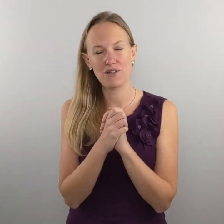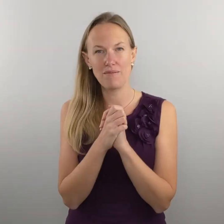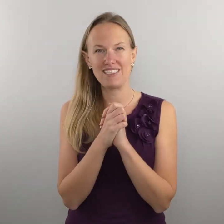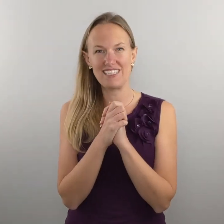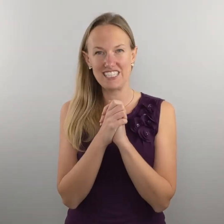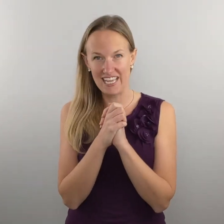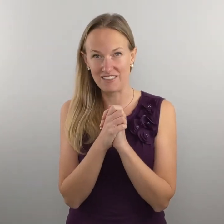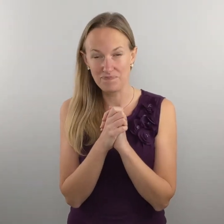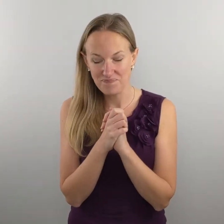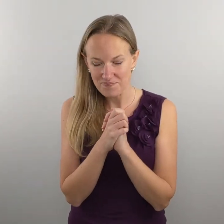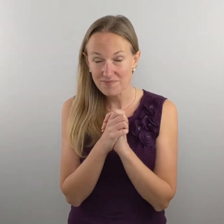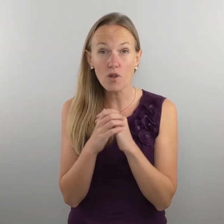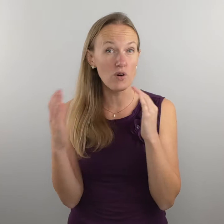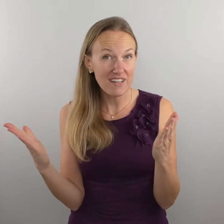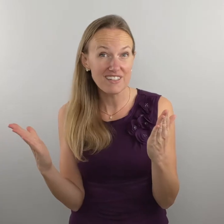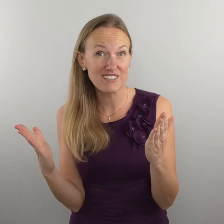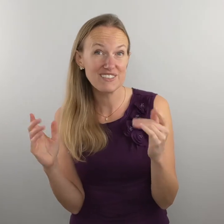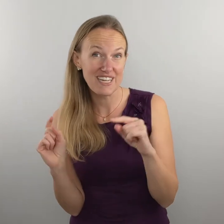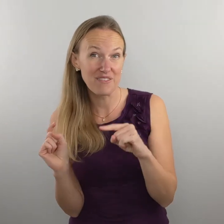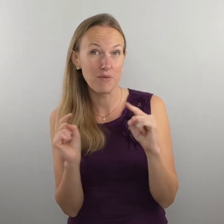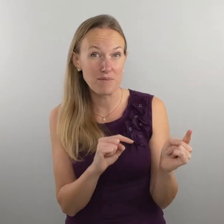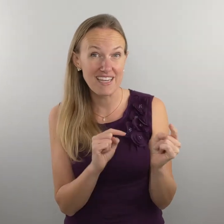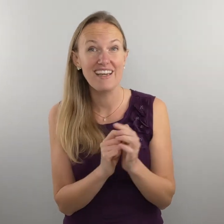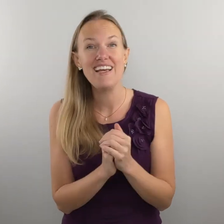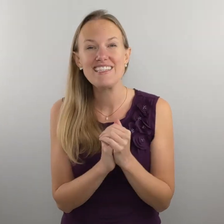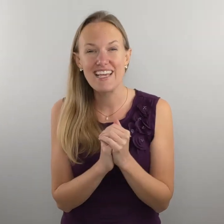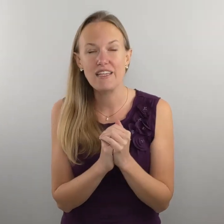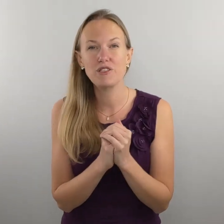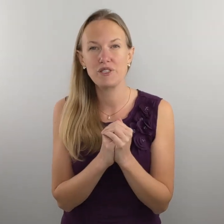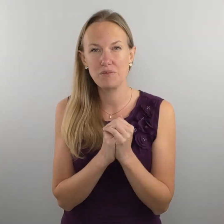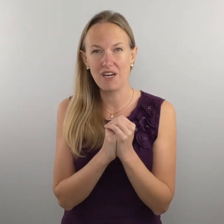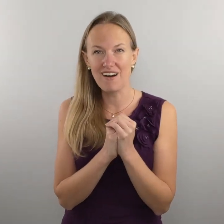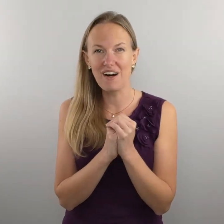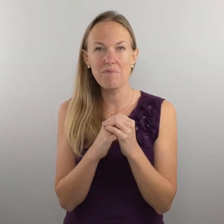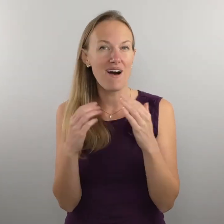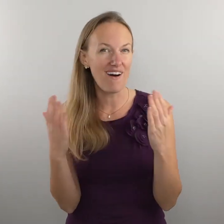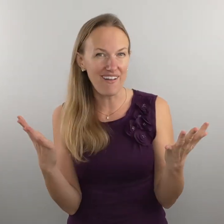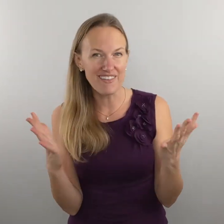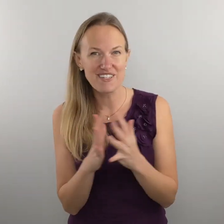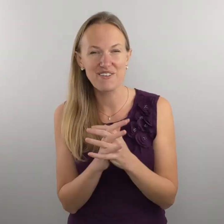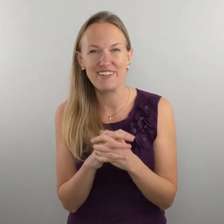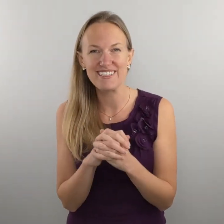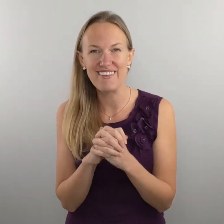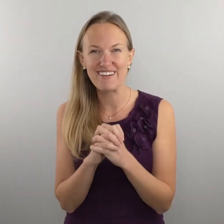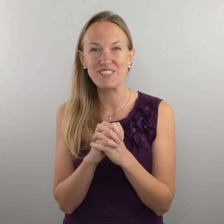subscribing to the channel. Or you can also check out the website, signlanguageworship.com. All the tutorials are there as